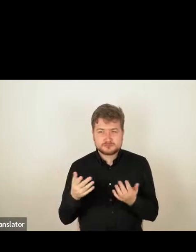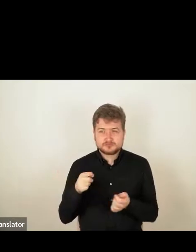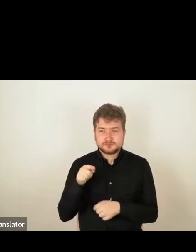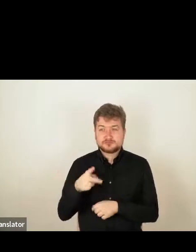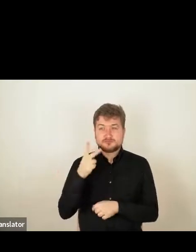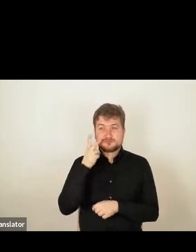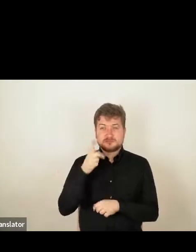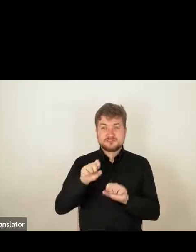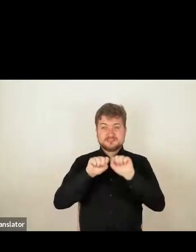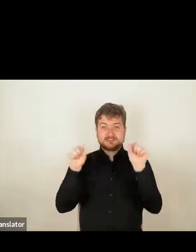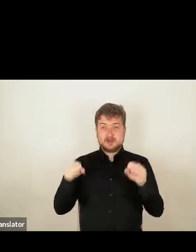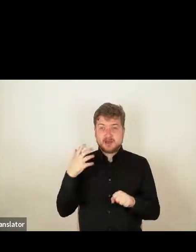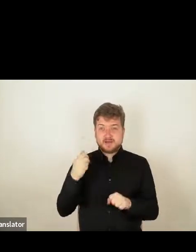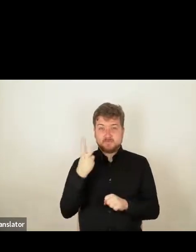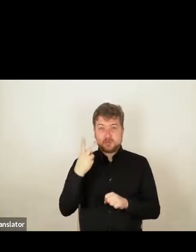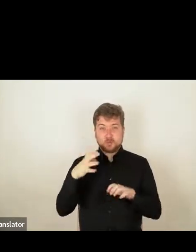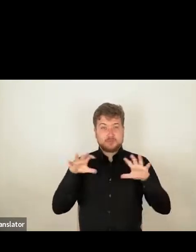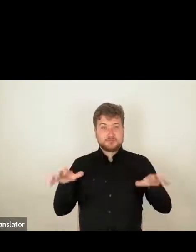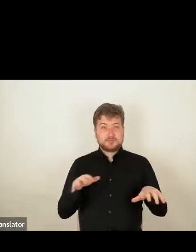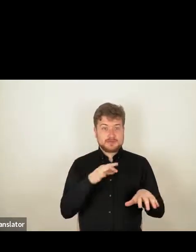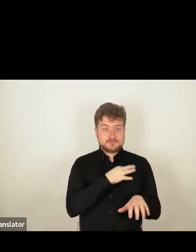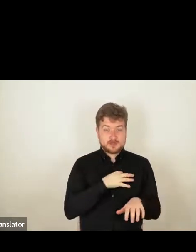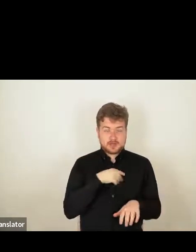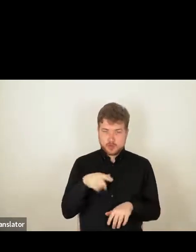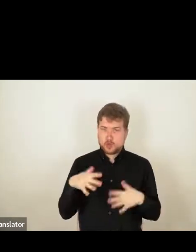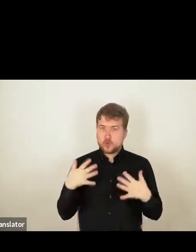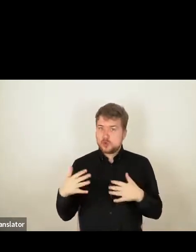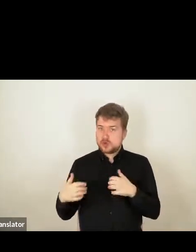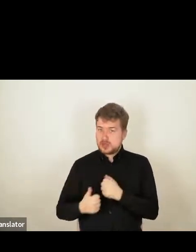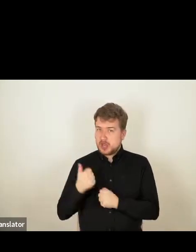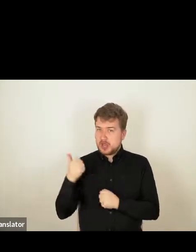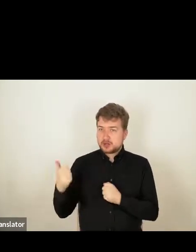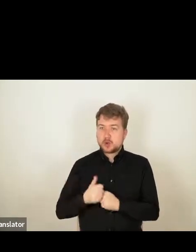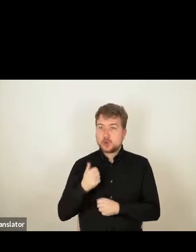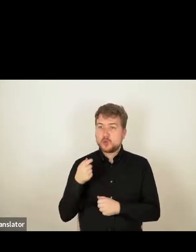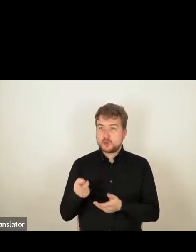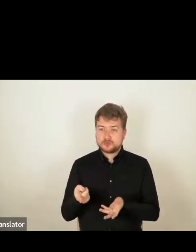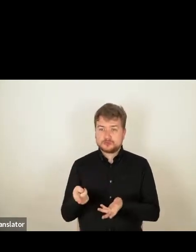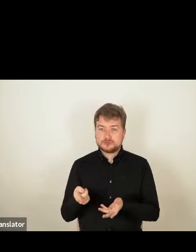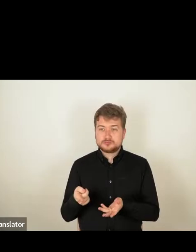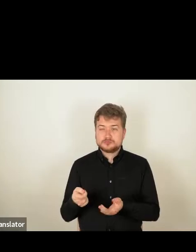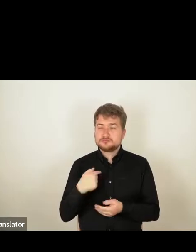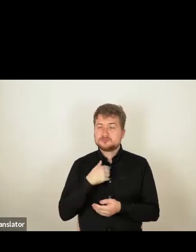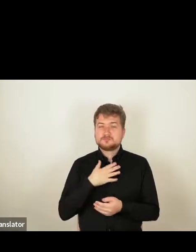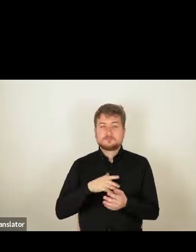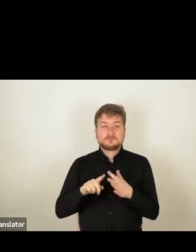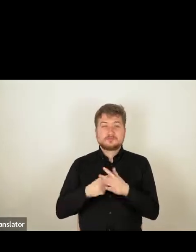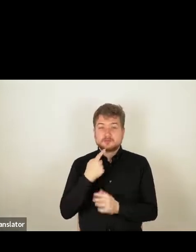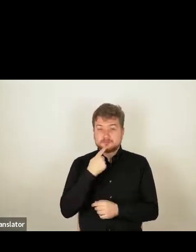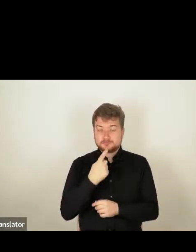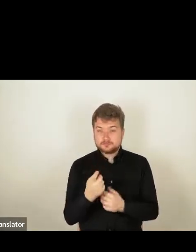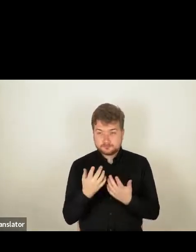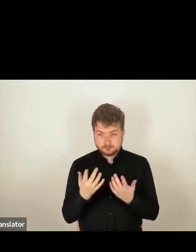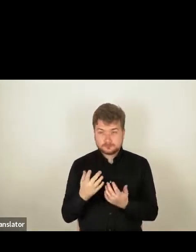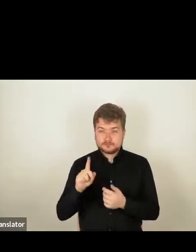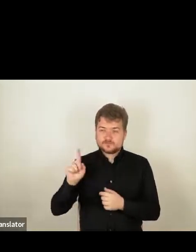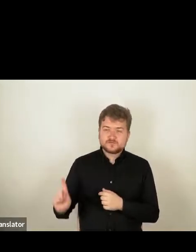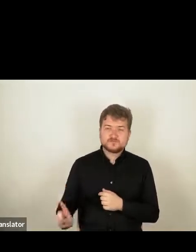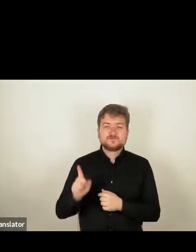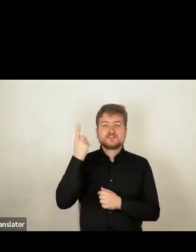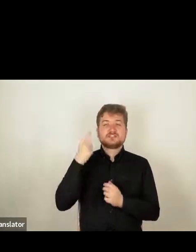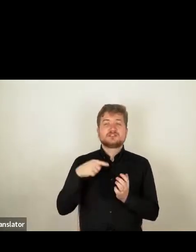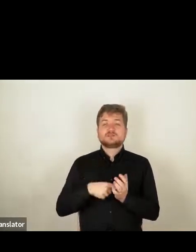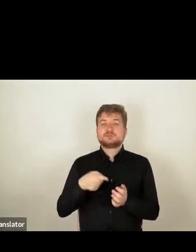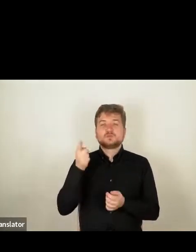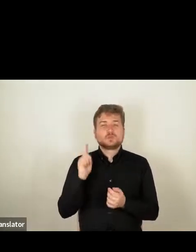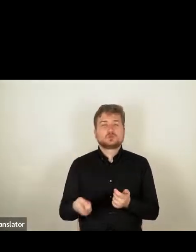So that's something to remember. But I started off with my statement saying that the first thing that must occur to move the